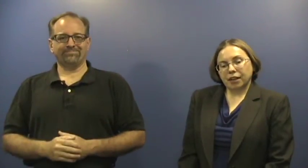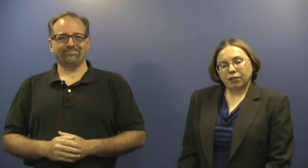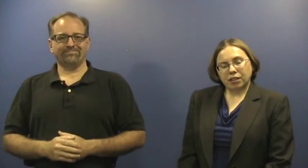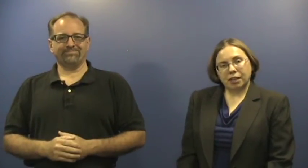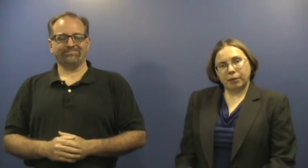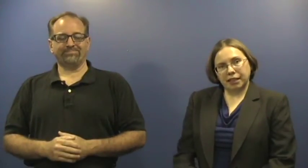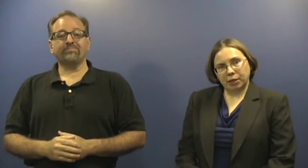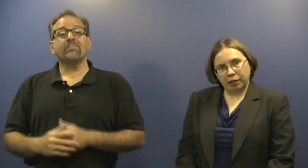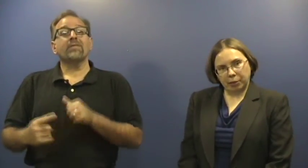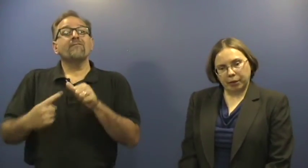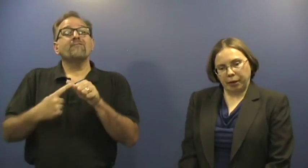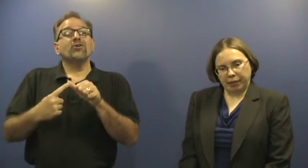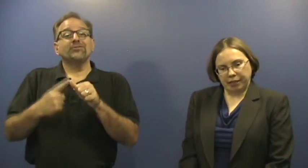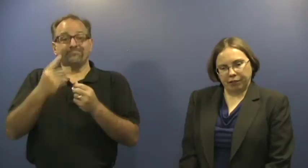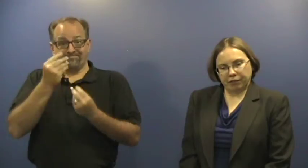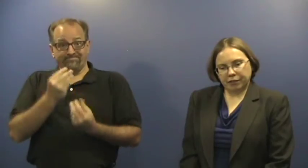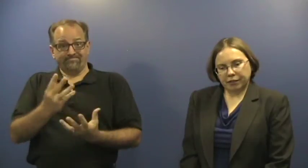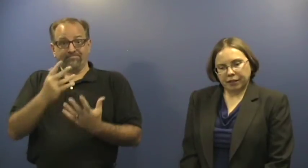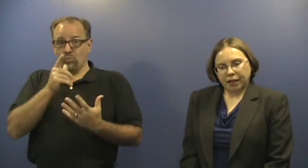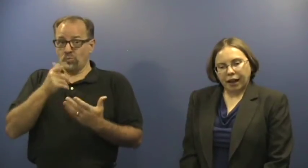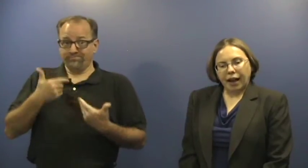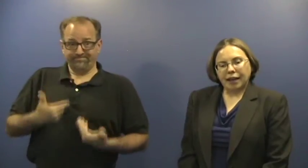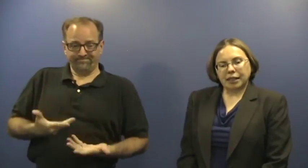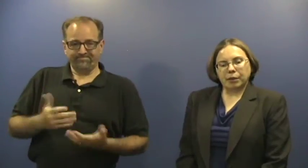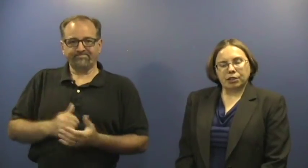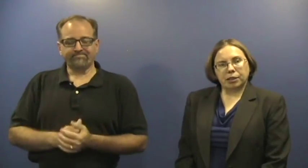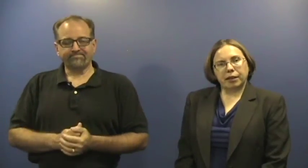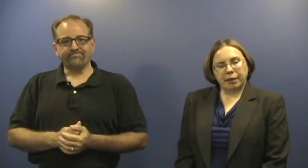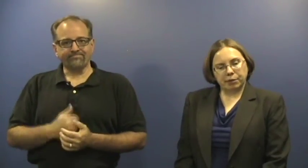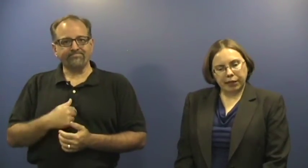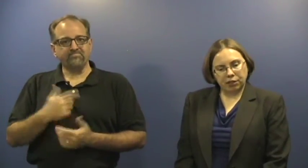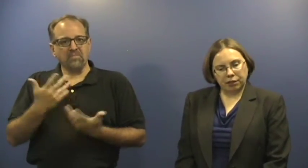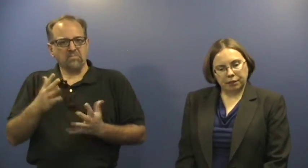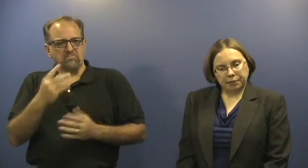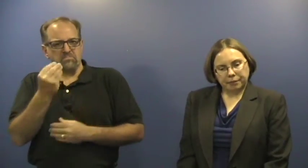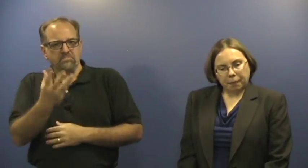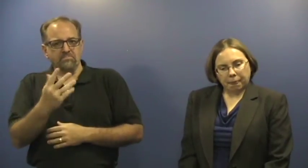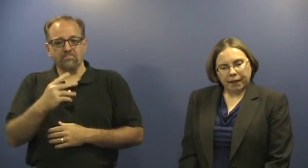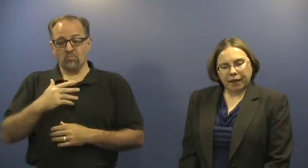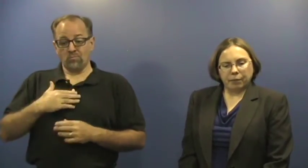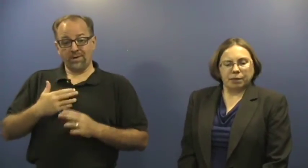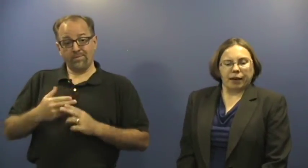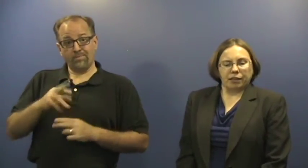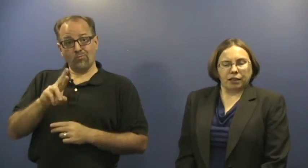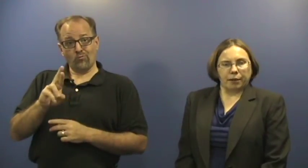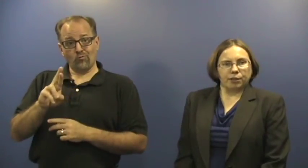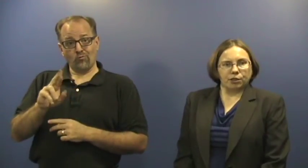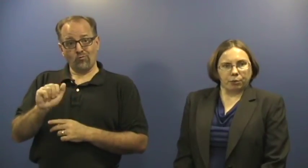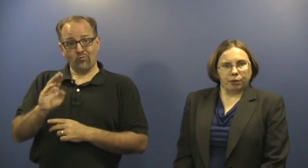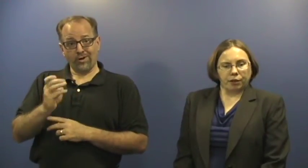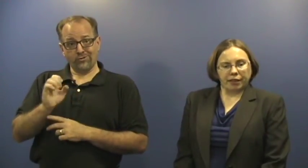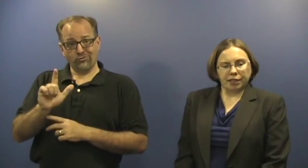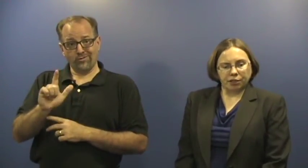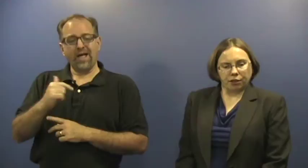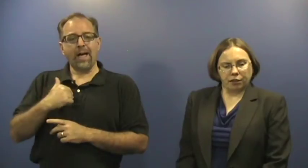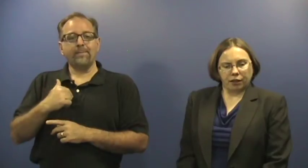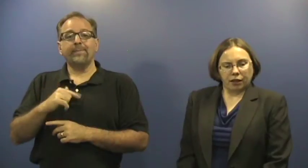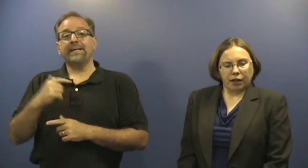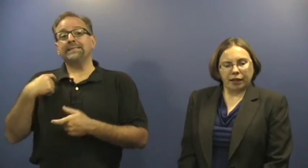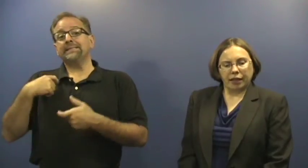First, let me tell you a little bit about myself. As I mentioned, my name is Rachel, and I am a Spanish language interpreter and teacher, and I live